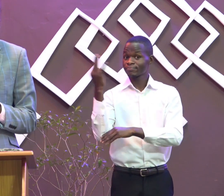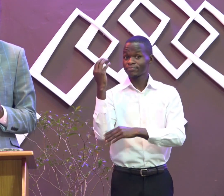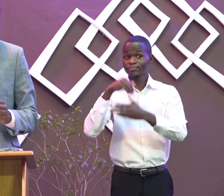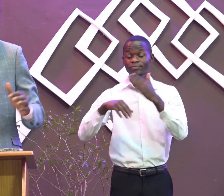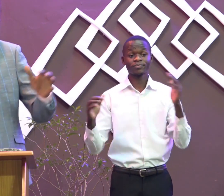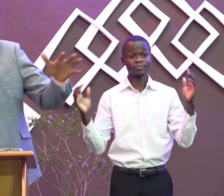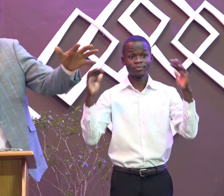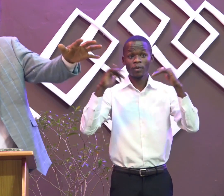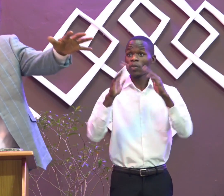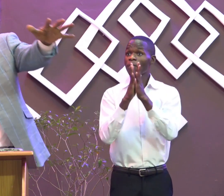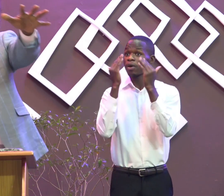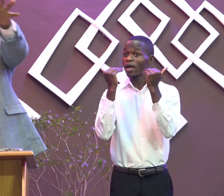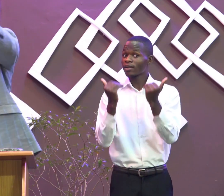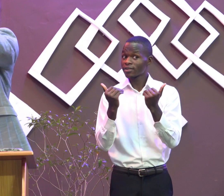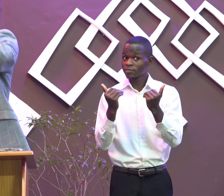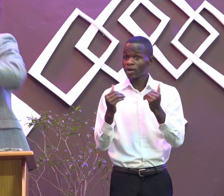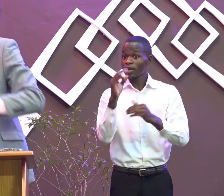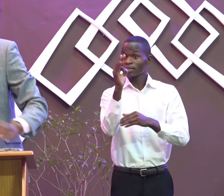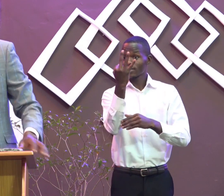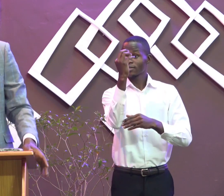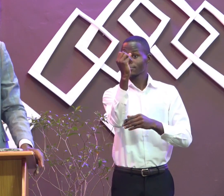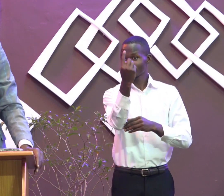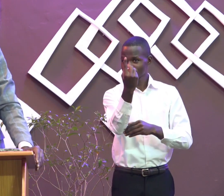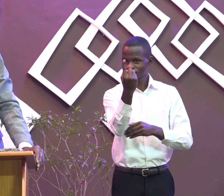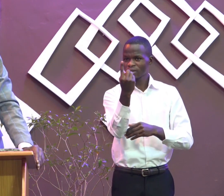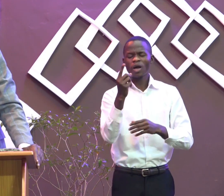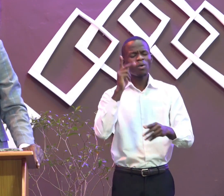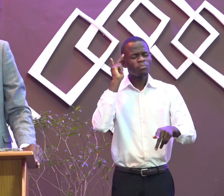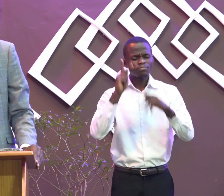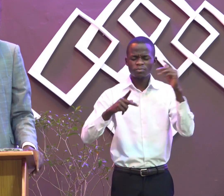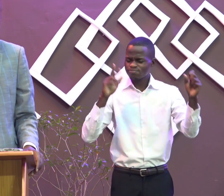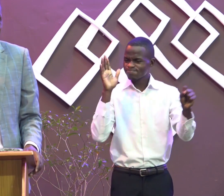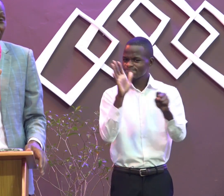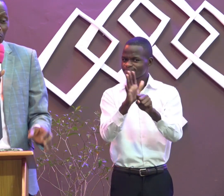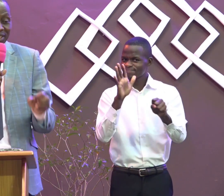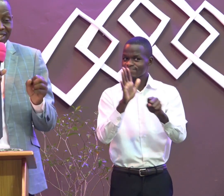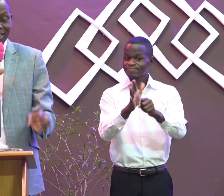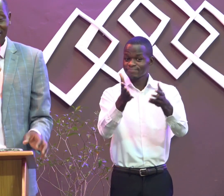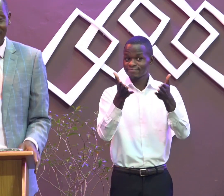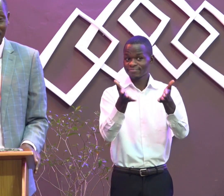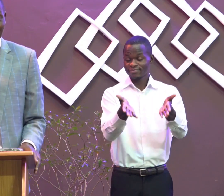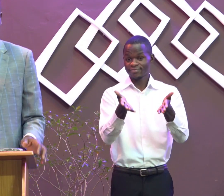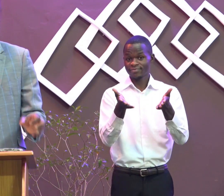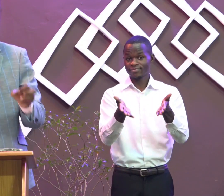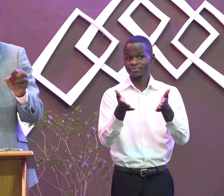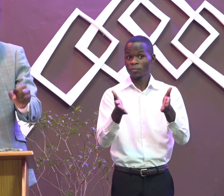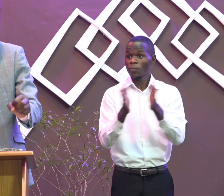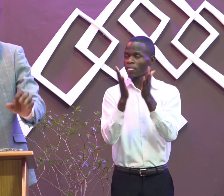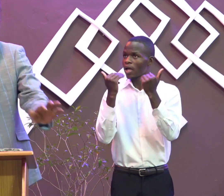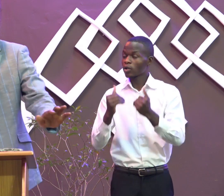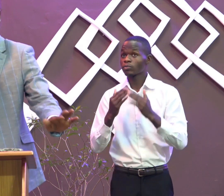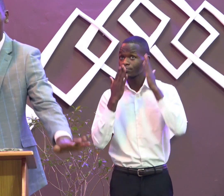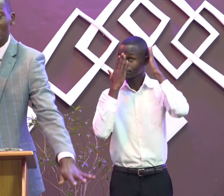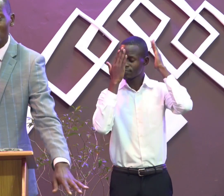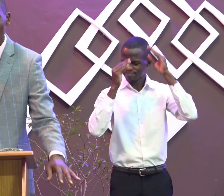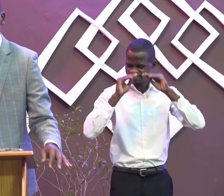Noluwasa tumorumu ensiyo na abantu bali baziba anji. And on 31st, katinga akuyigiriza, so many people had come. Akuyigiriza